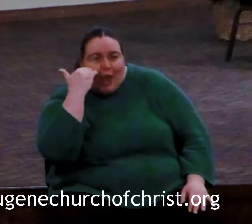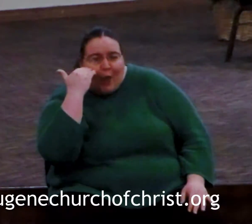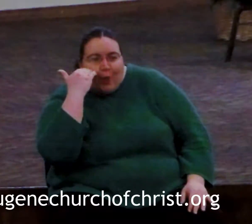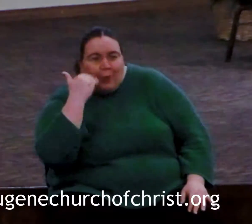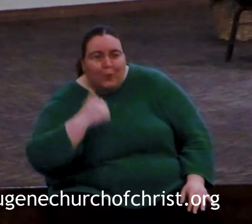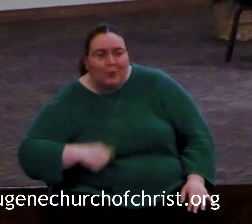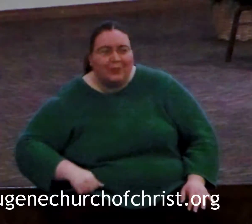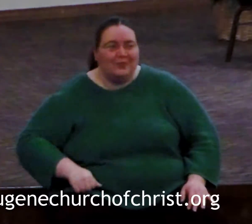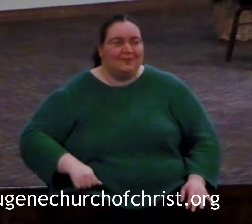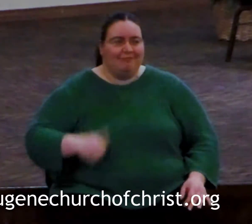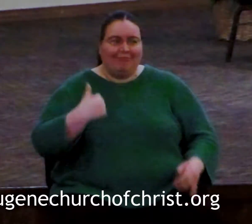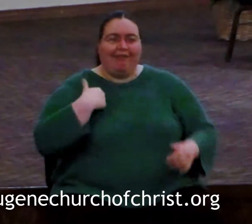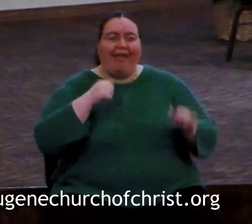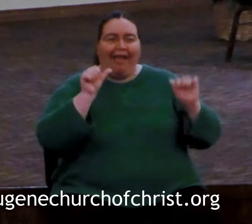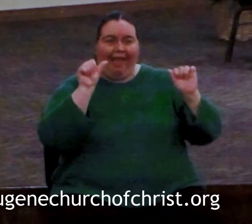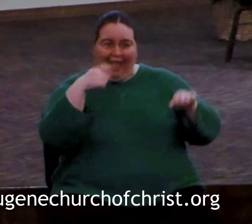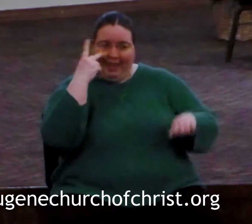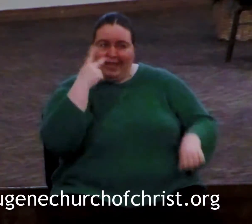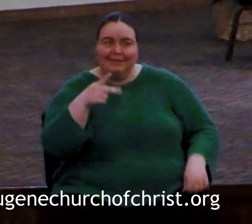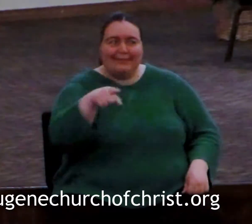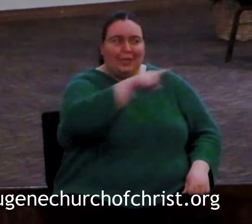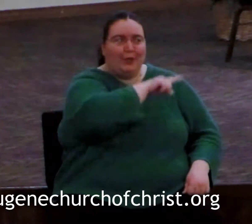I'm not blind just because I can see you.